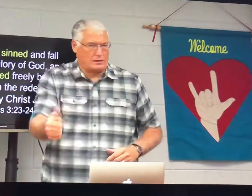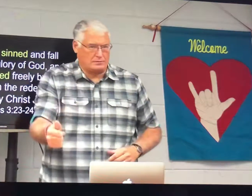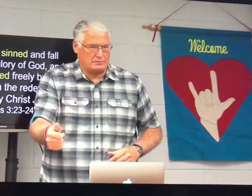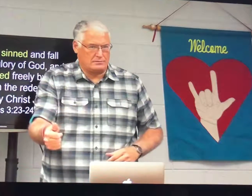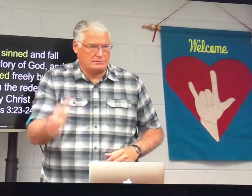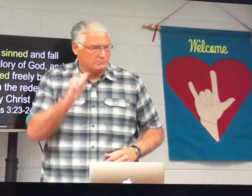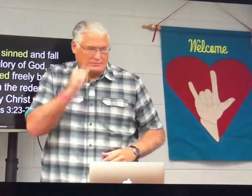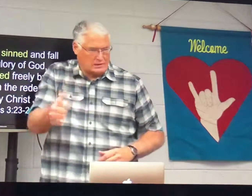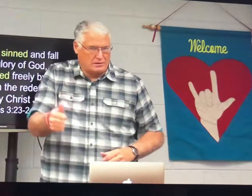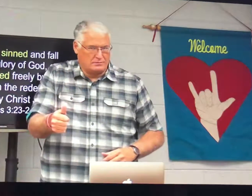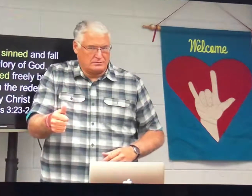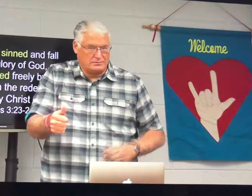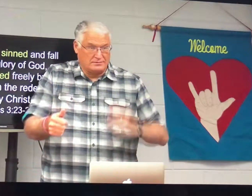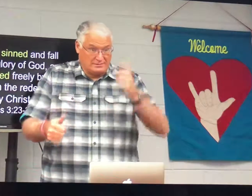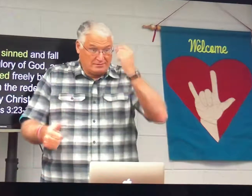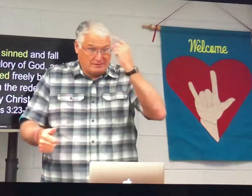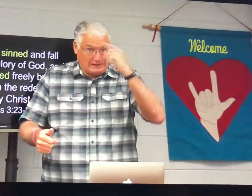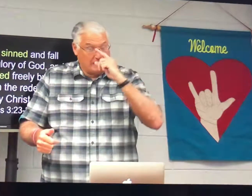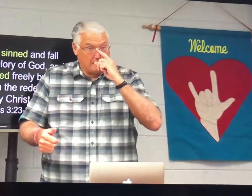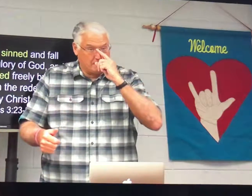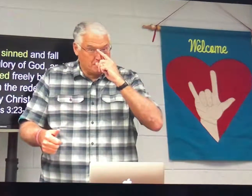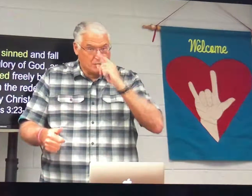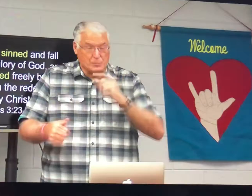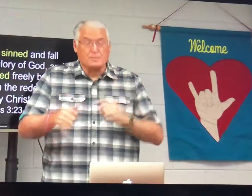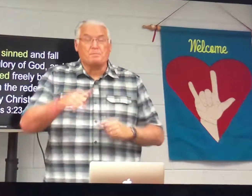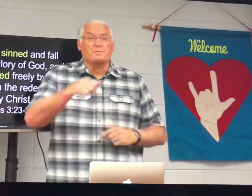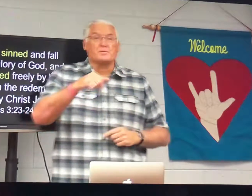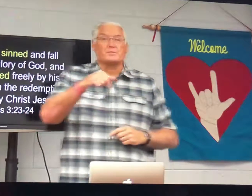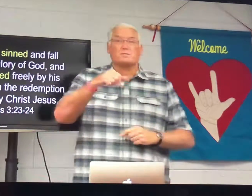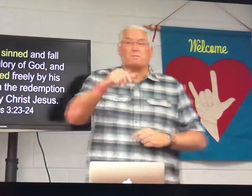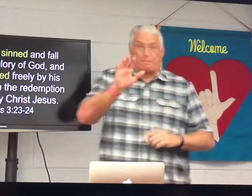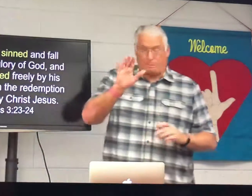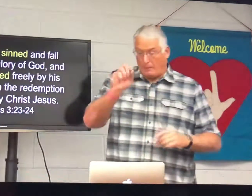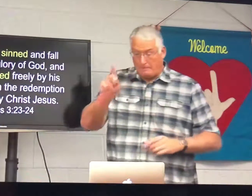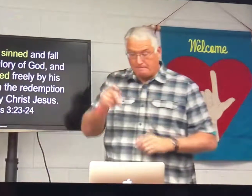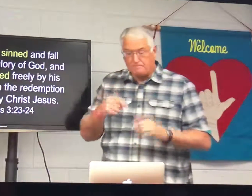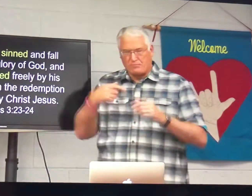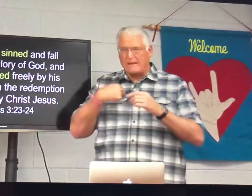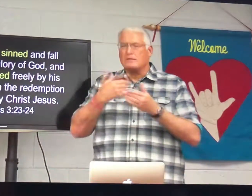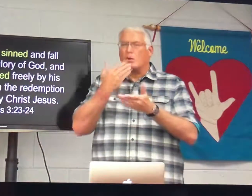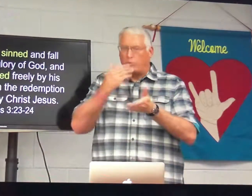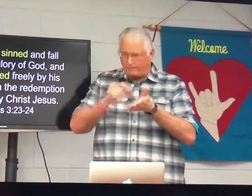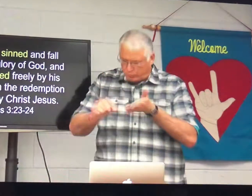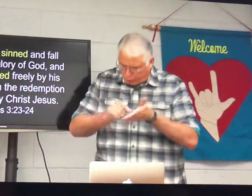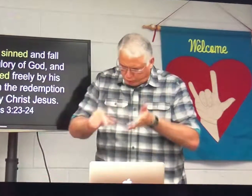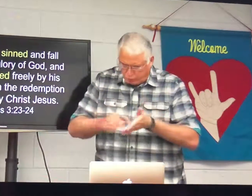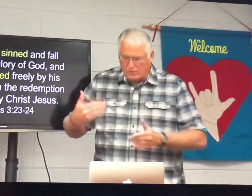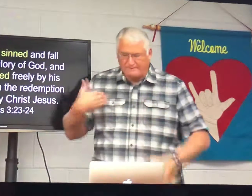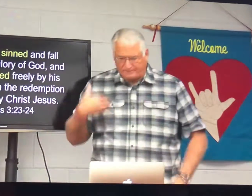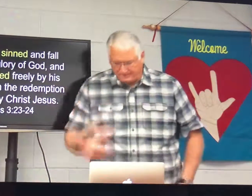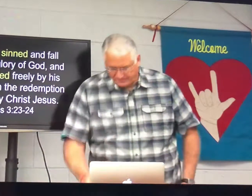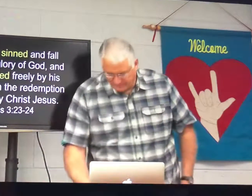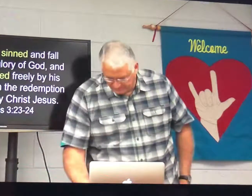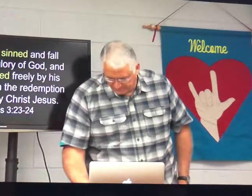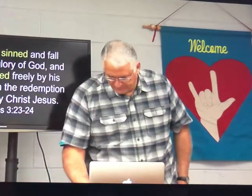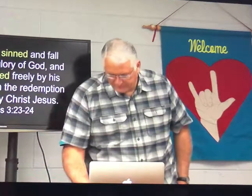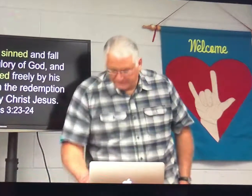market. It wasn't a village. However, once again, they attacked me on site. So I killed them